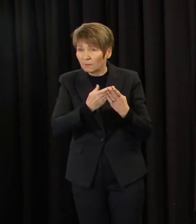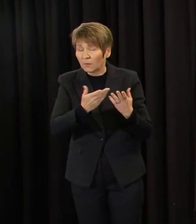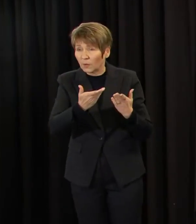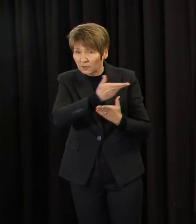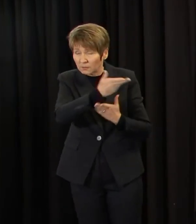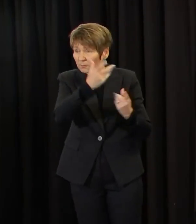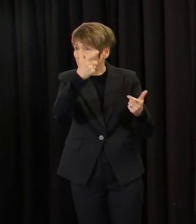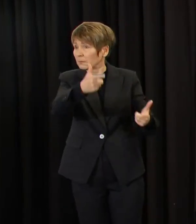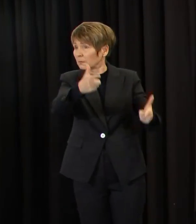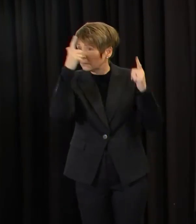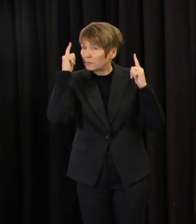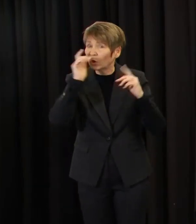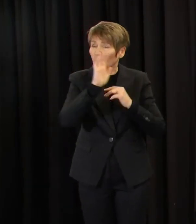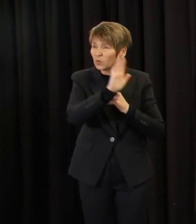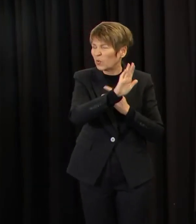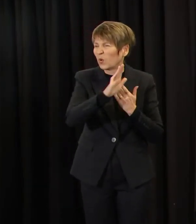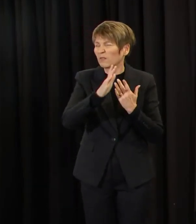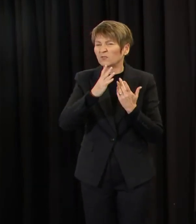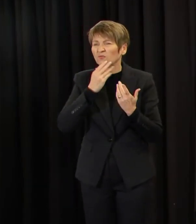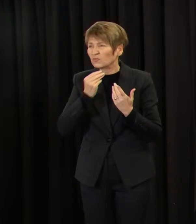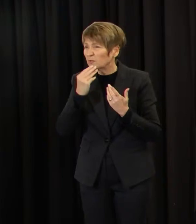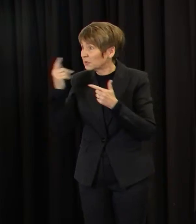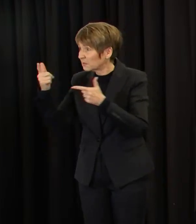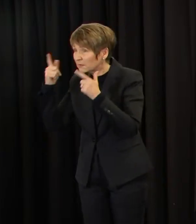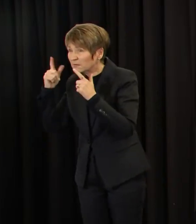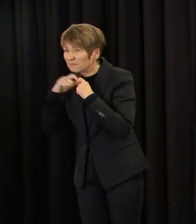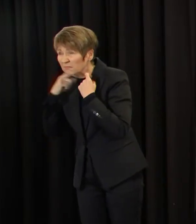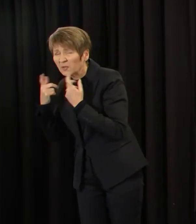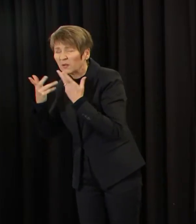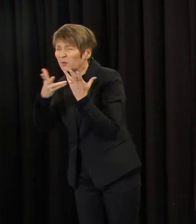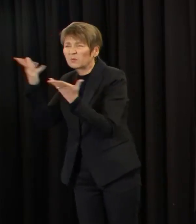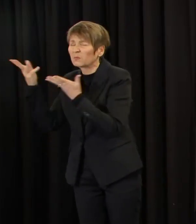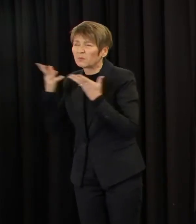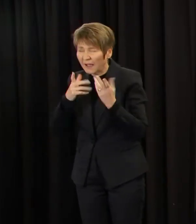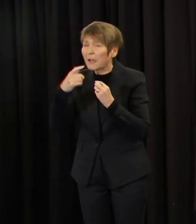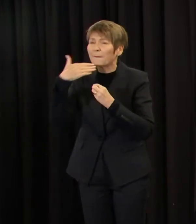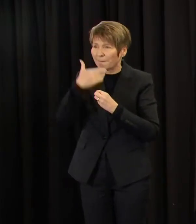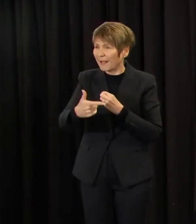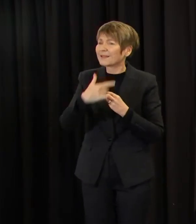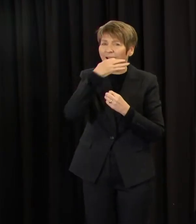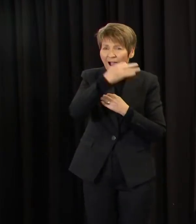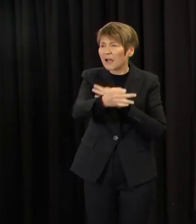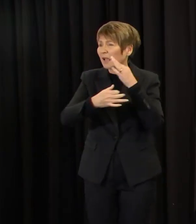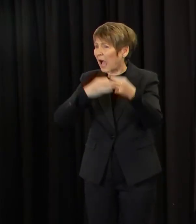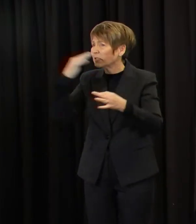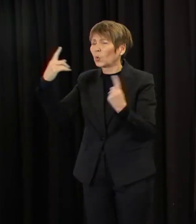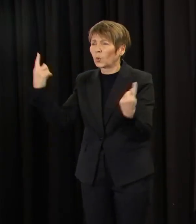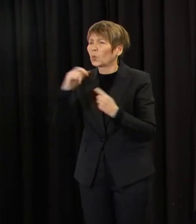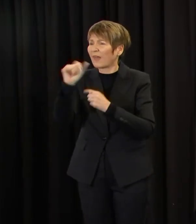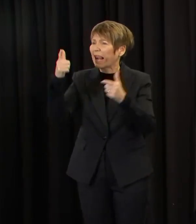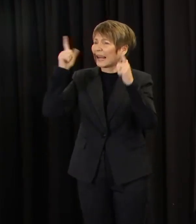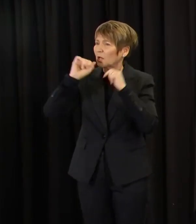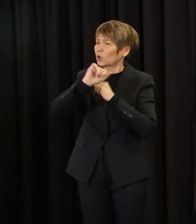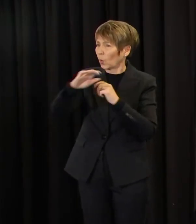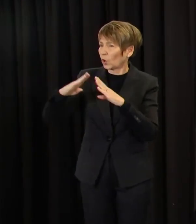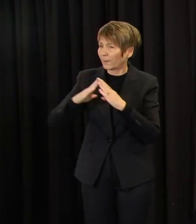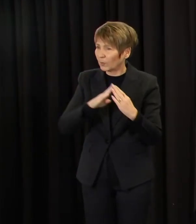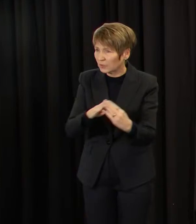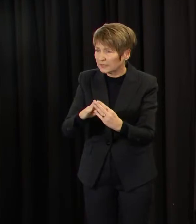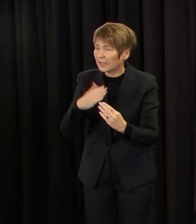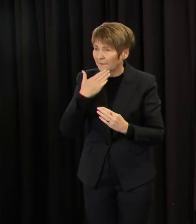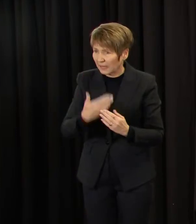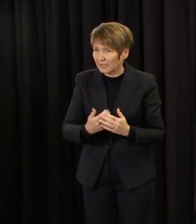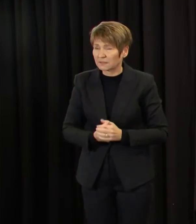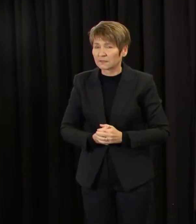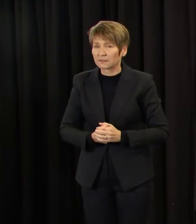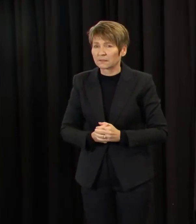said, testing numbers continue to be very strong. We have additional testing capacity set up at various places around our hotspots, and of course the vaccination programme continues